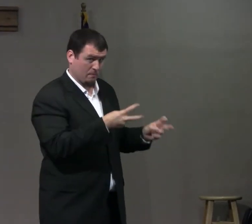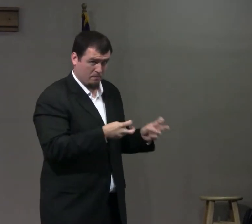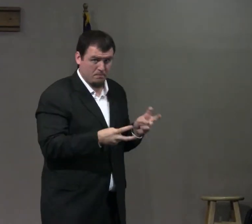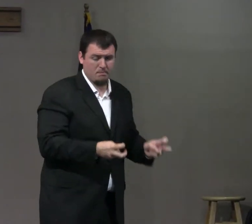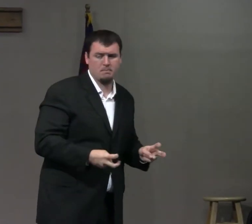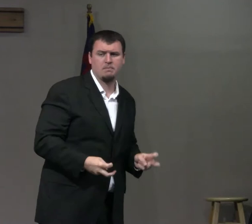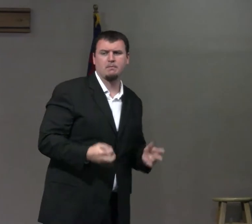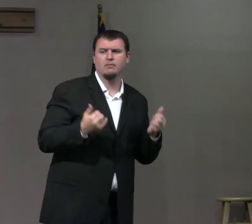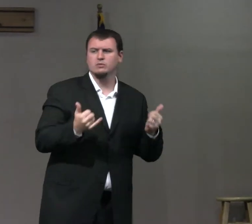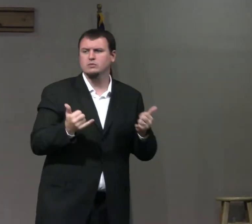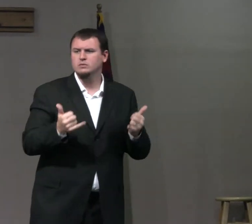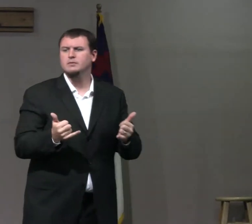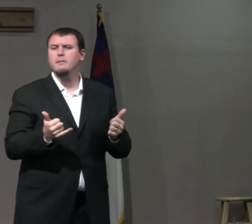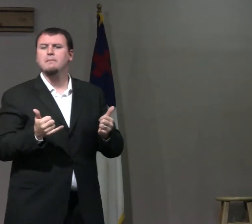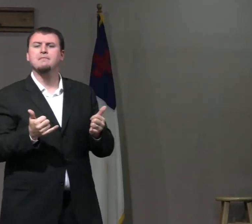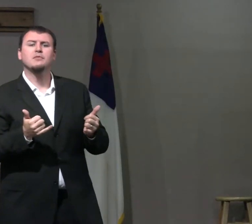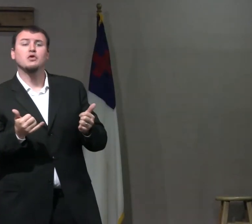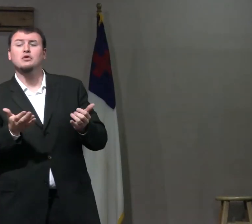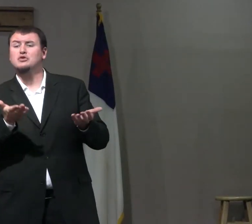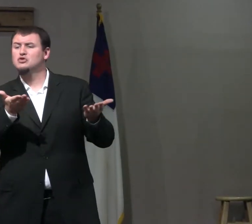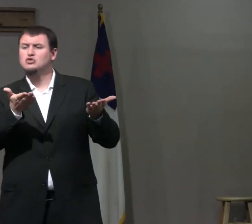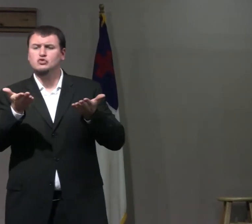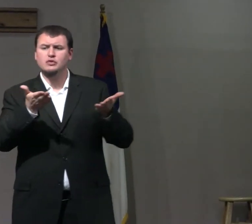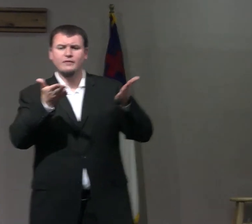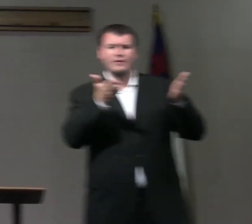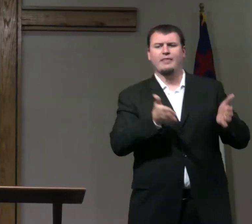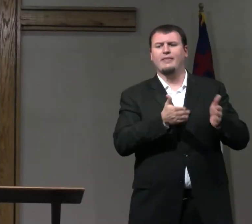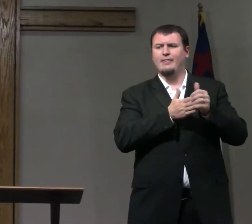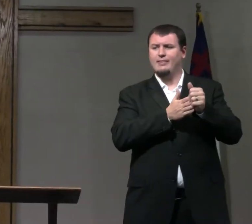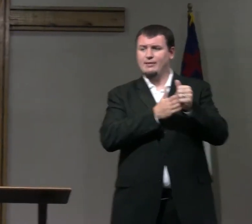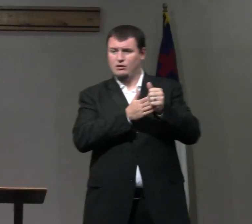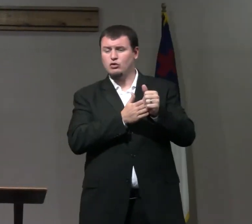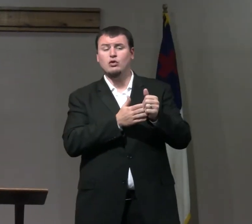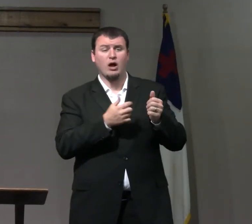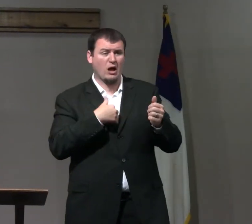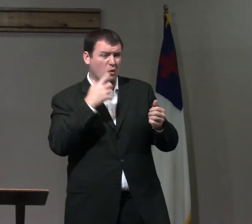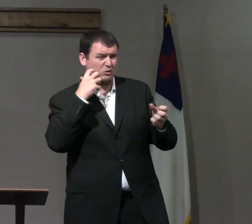you the ability to be a better leader.